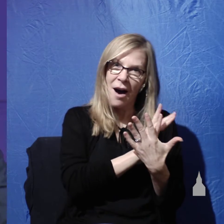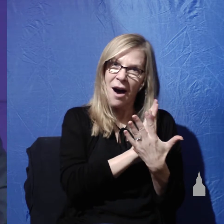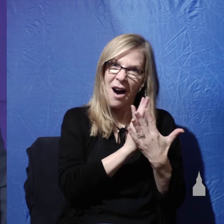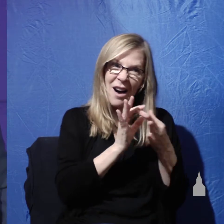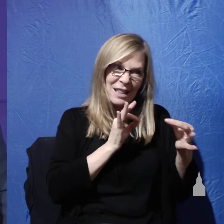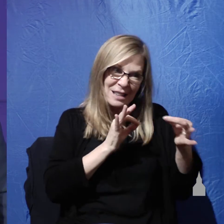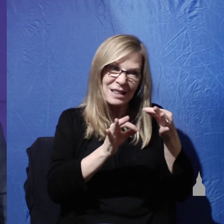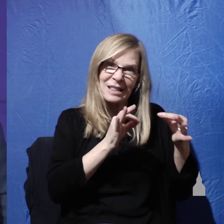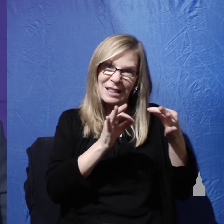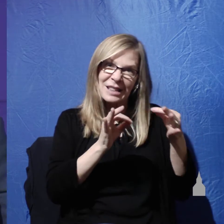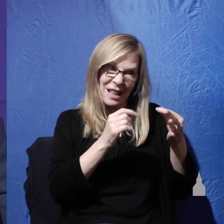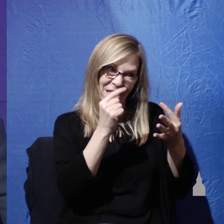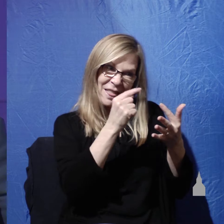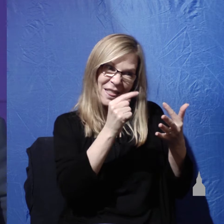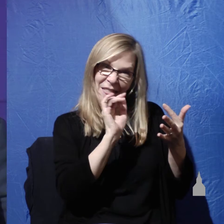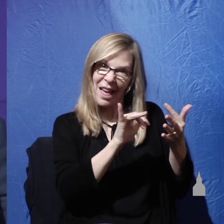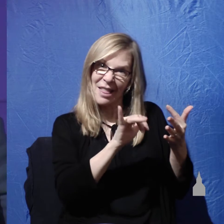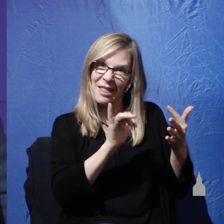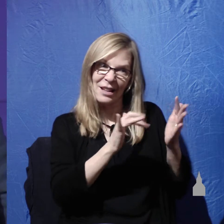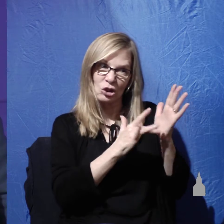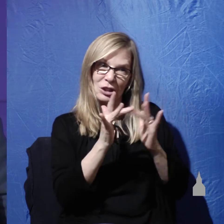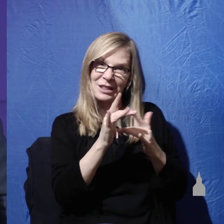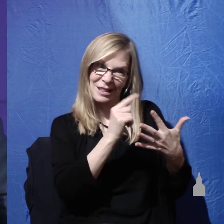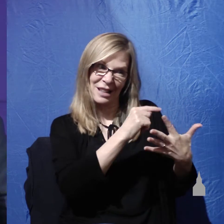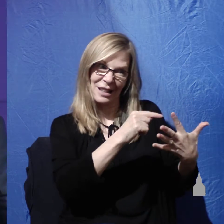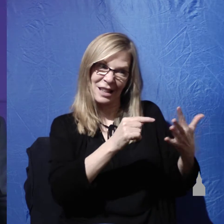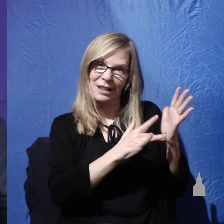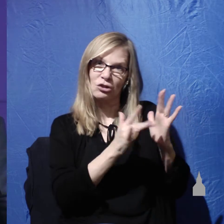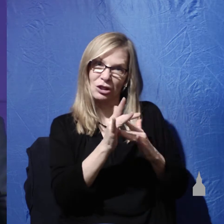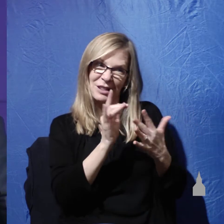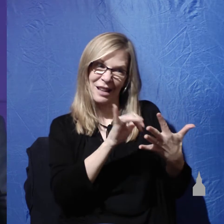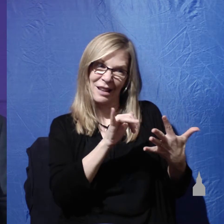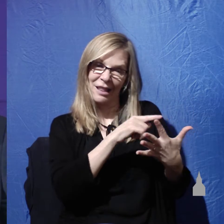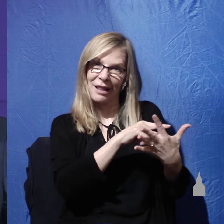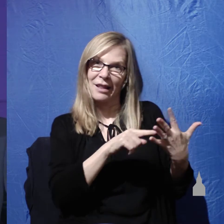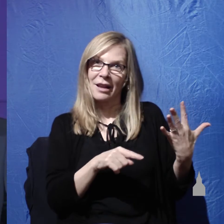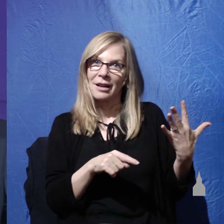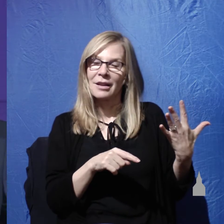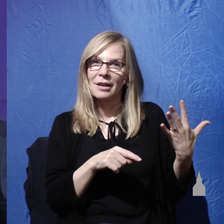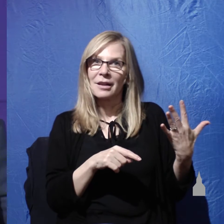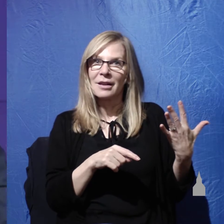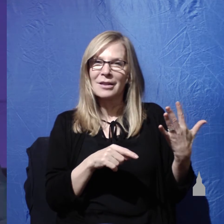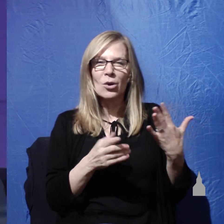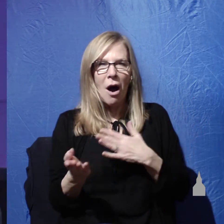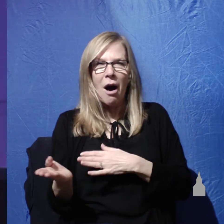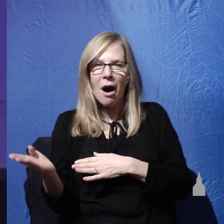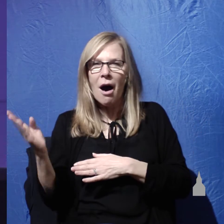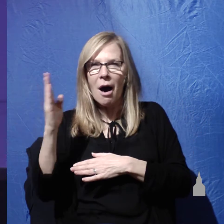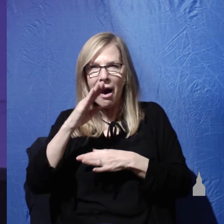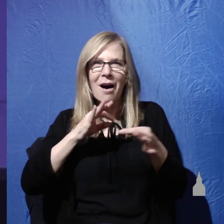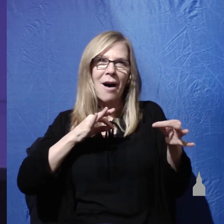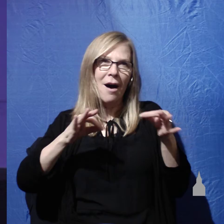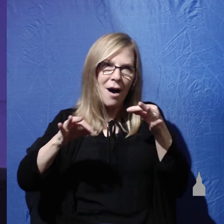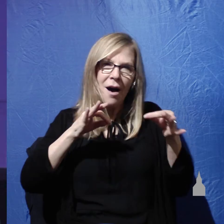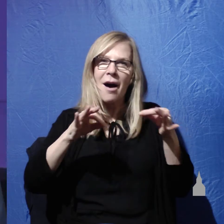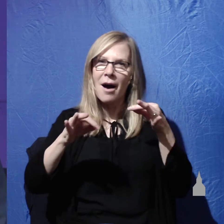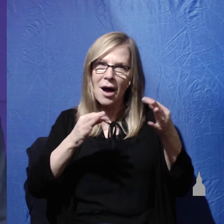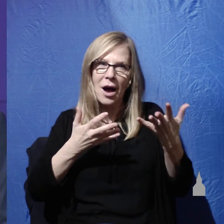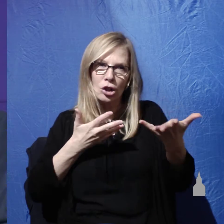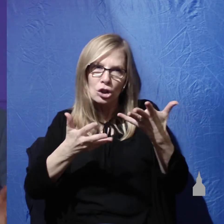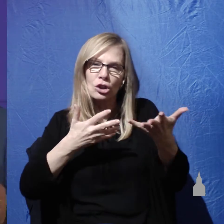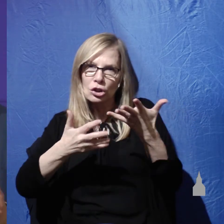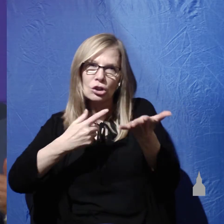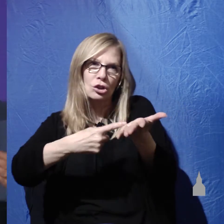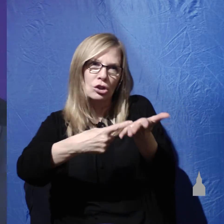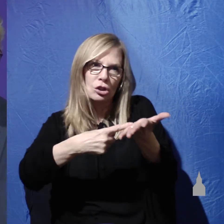have been fulfilled by Jesus. And no doubt Paul spent this day-long Bible study dialoguing with these learned men.